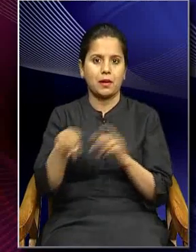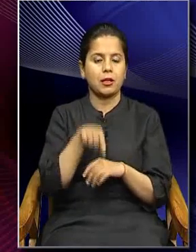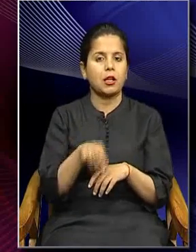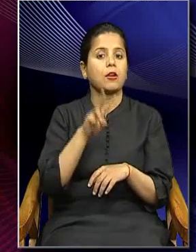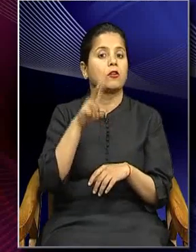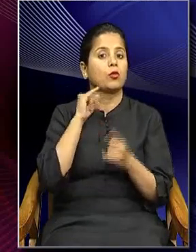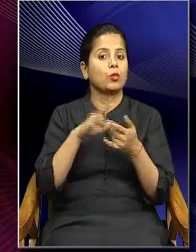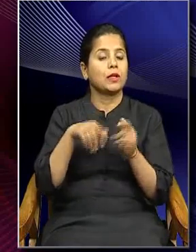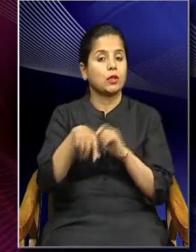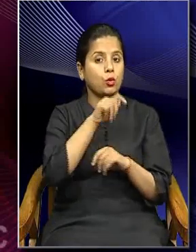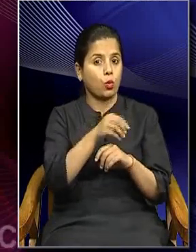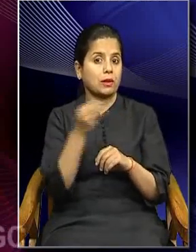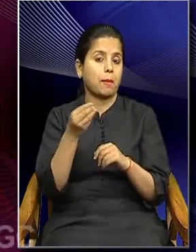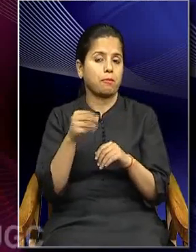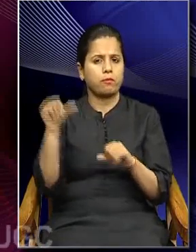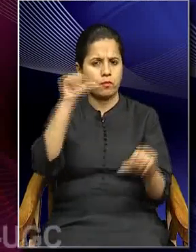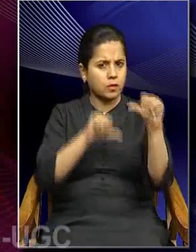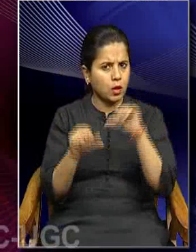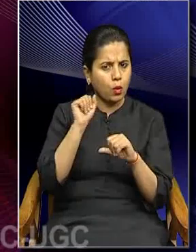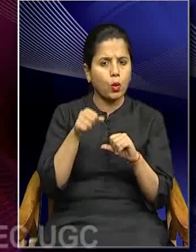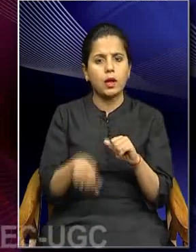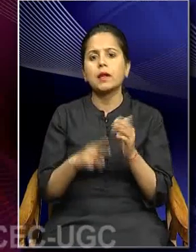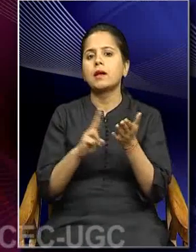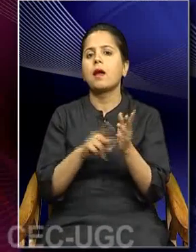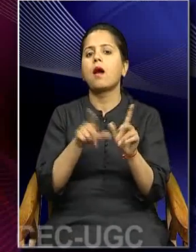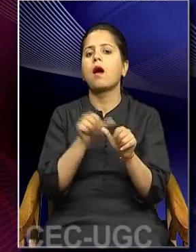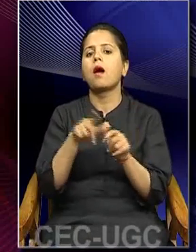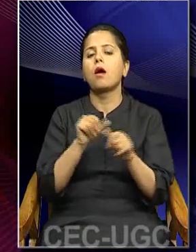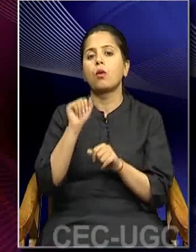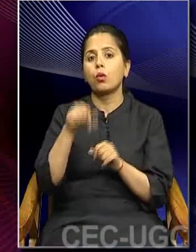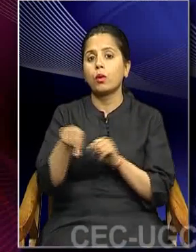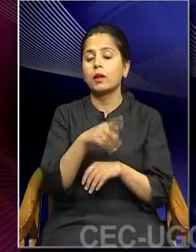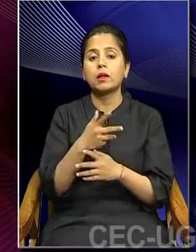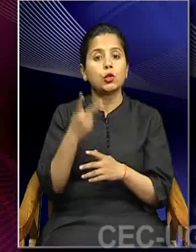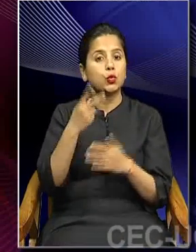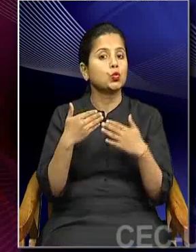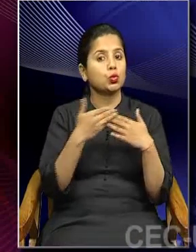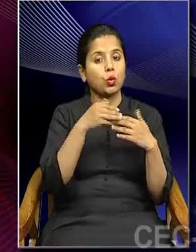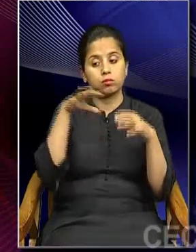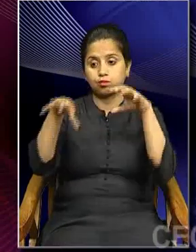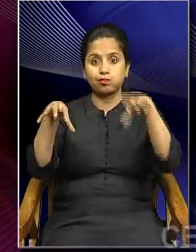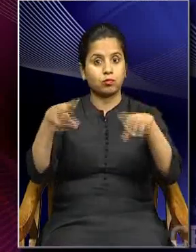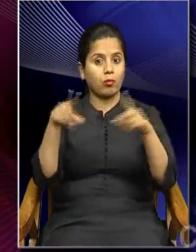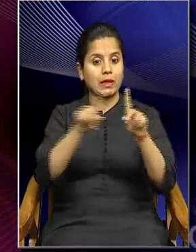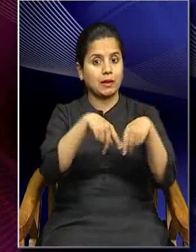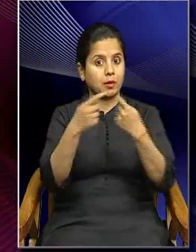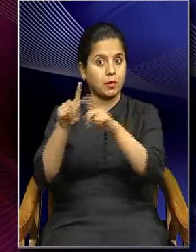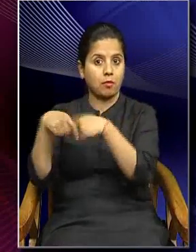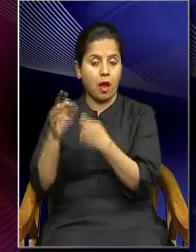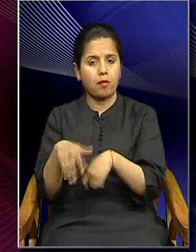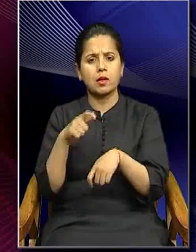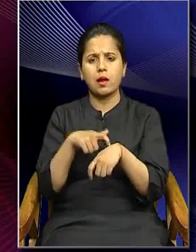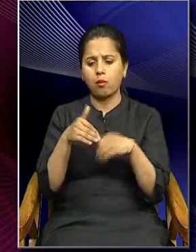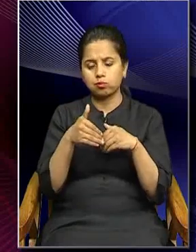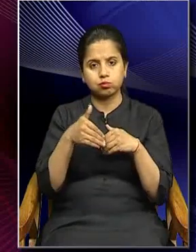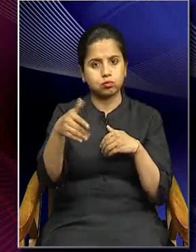Vaiśeṣika metaphysics and Nyaya epistemology. The two schools as a team over a period of